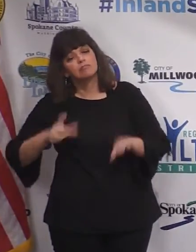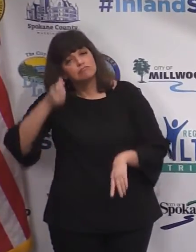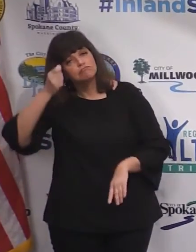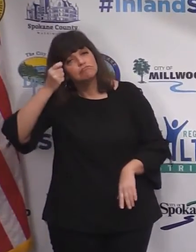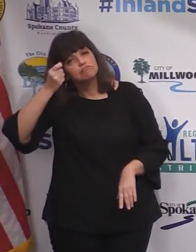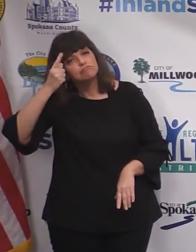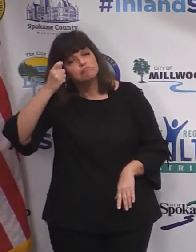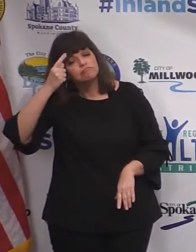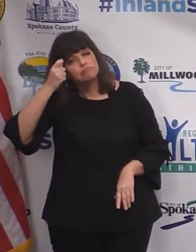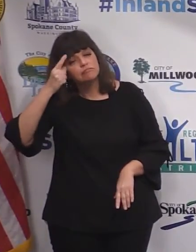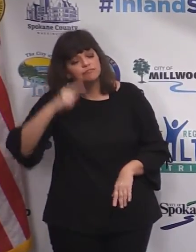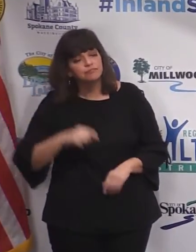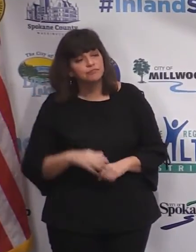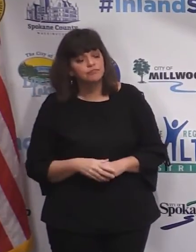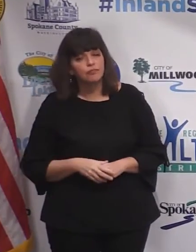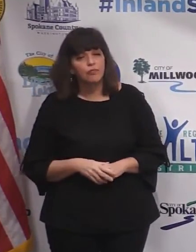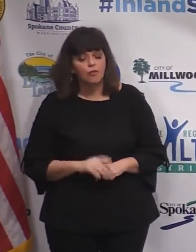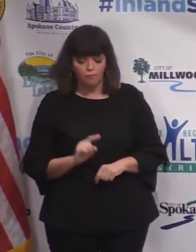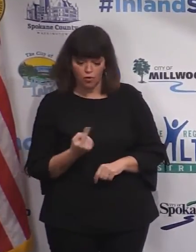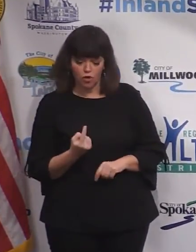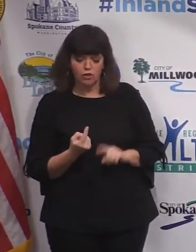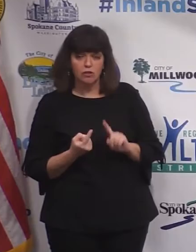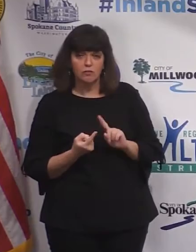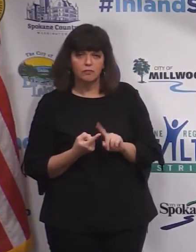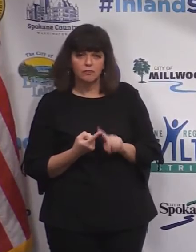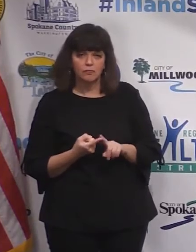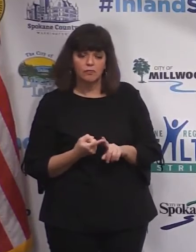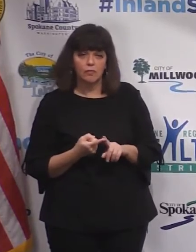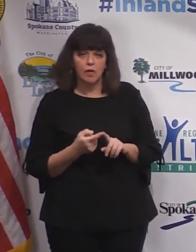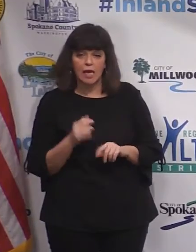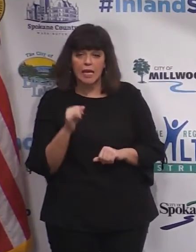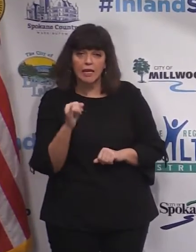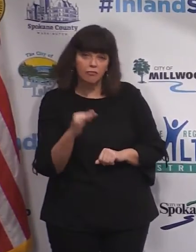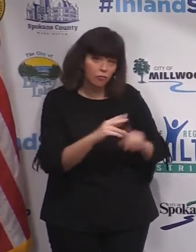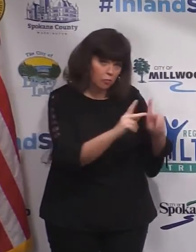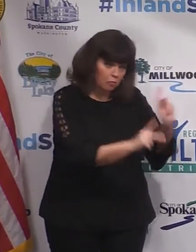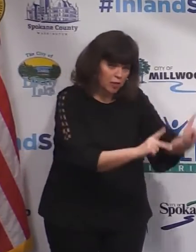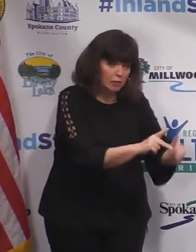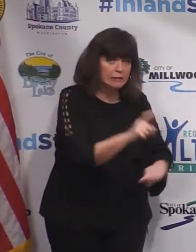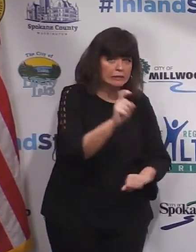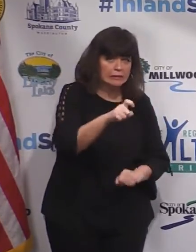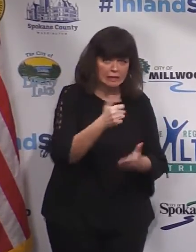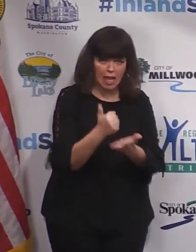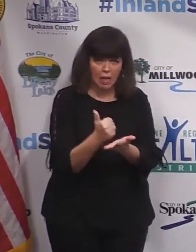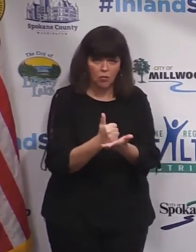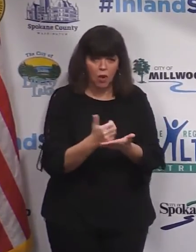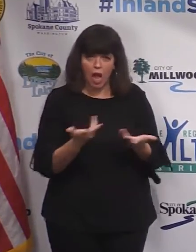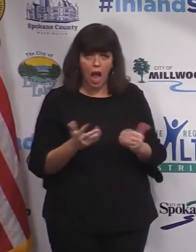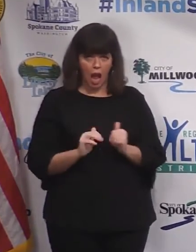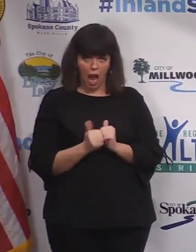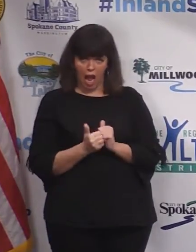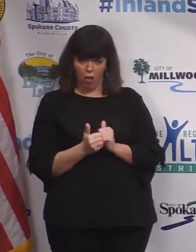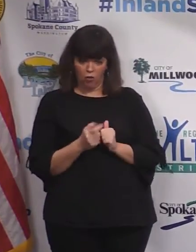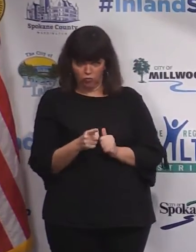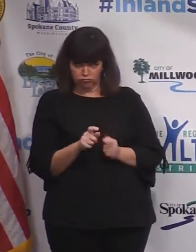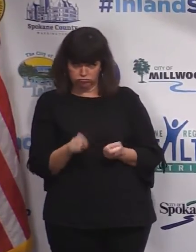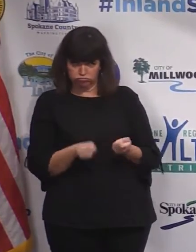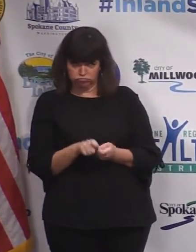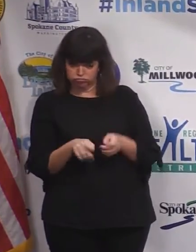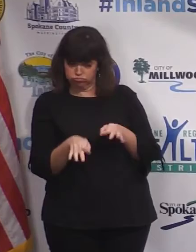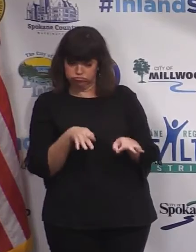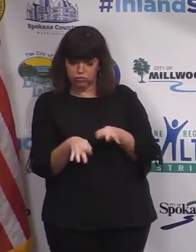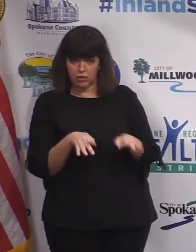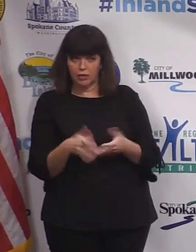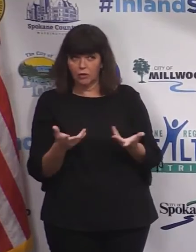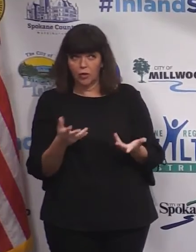are the best way for individuals who need to connect with resources to connect? If you could be specific about somebody that